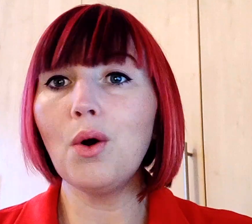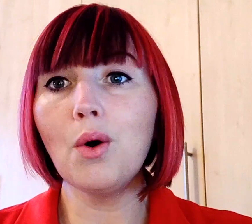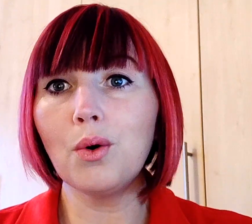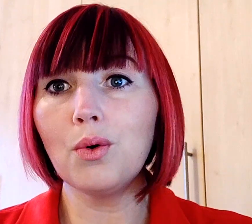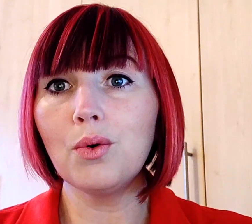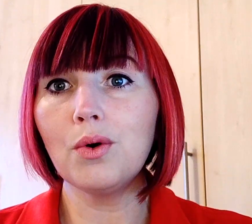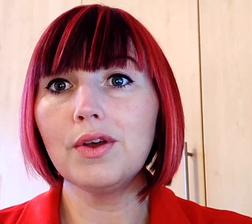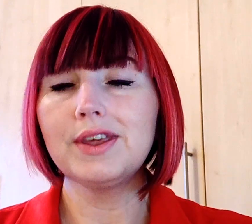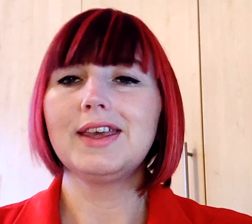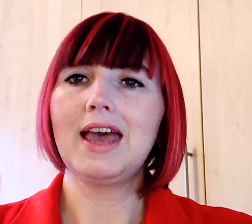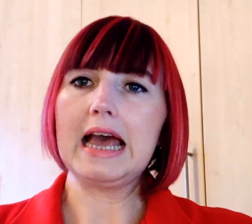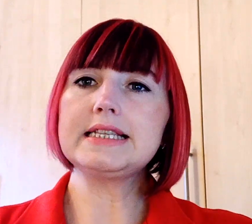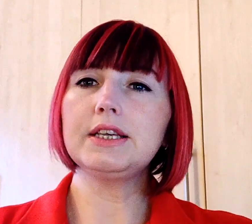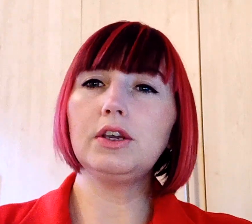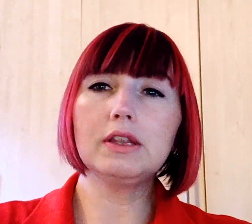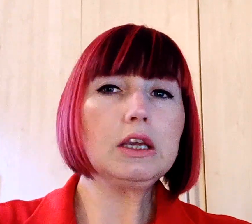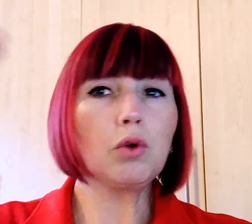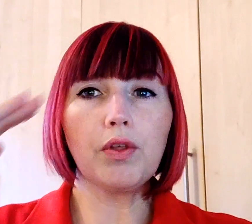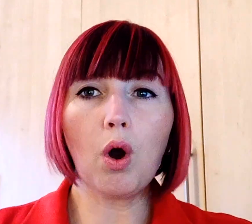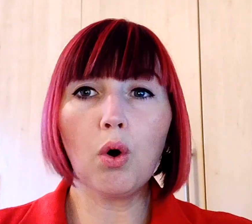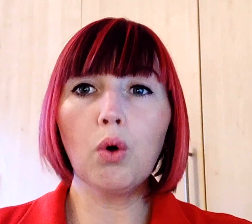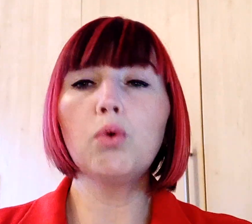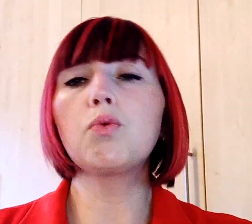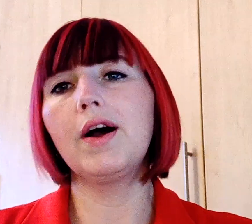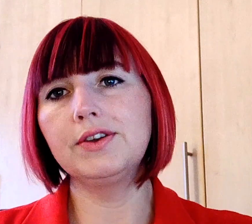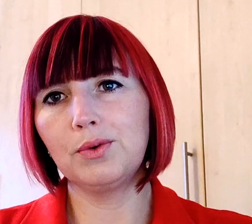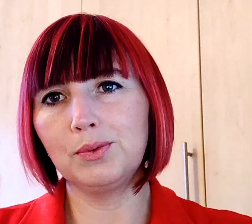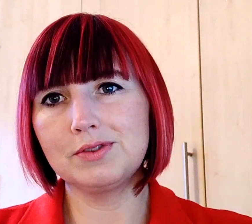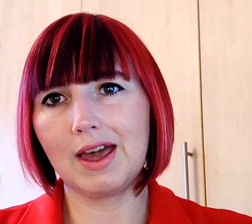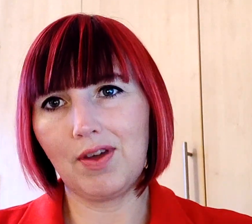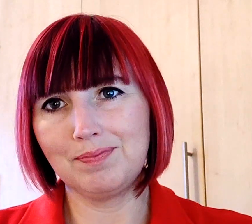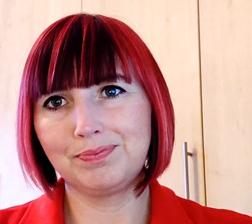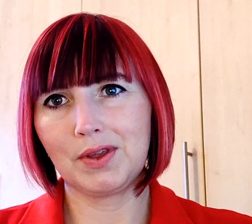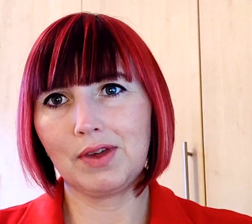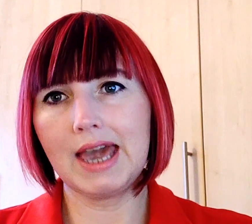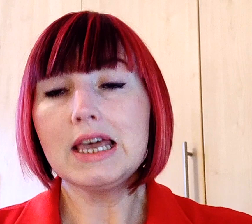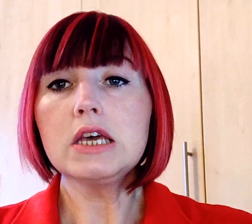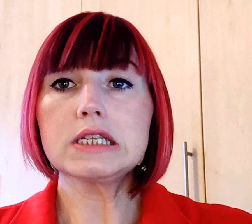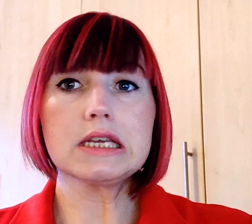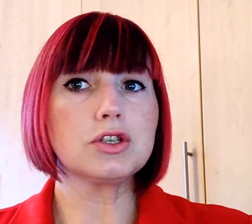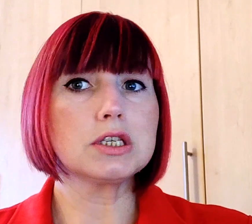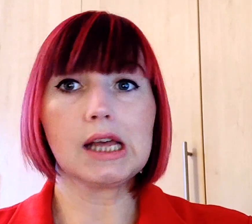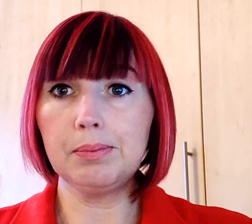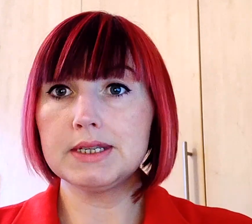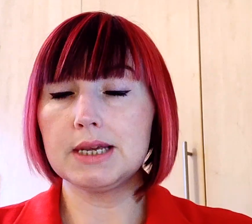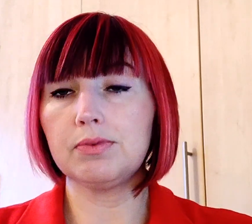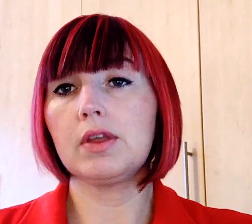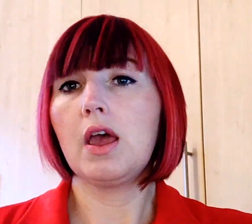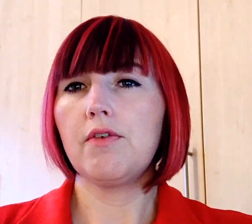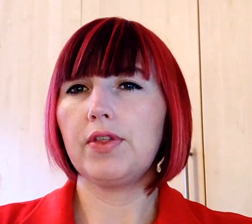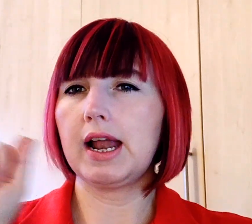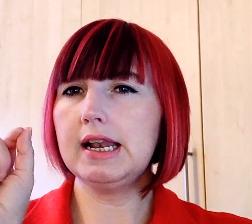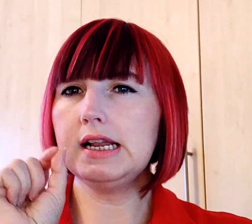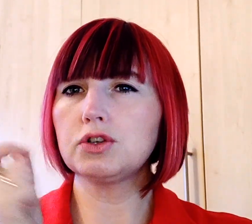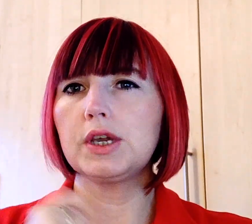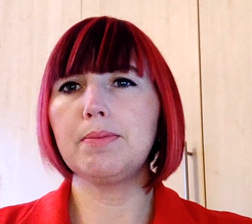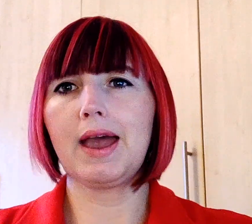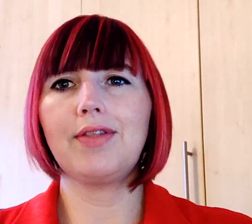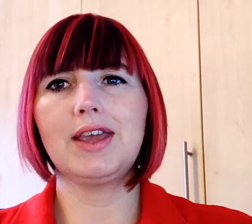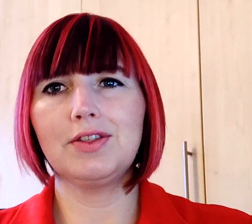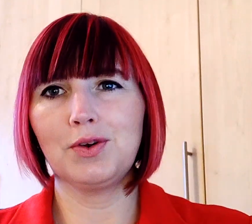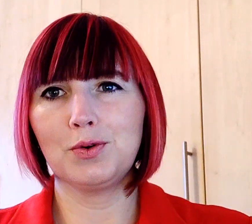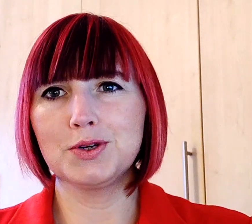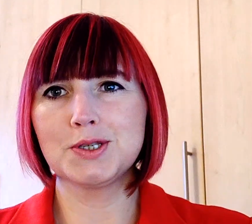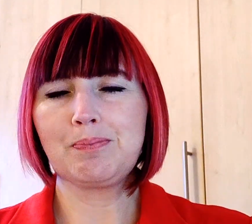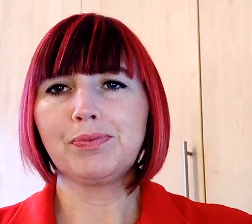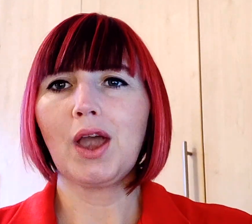I know. Until you think you've got the whole run all together. Okay, so that's just a couple of tips for that little tricky bit